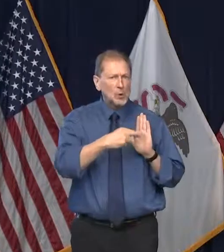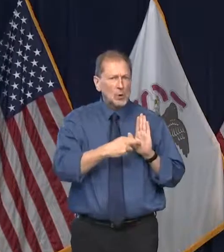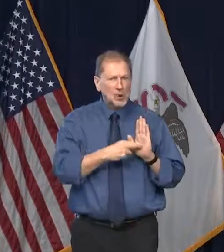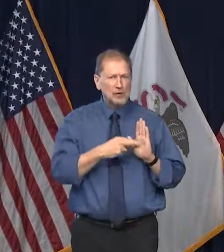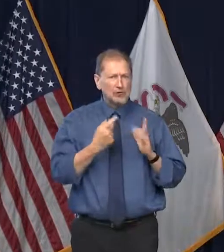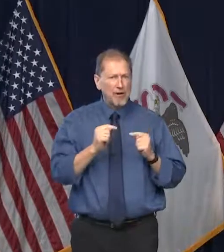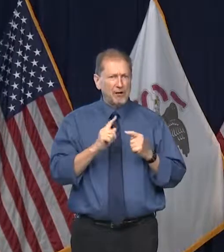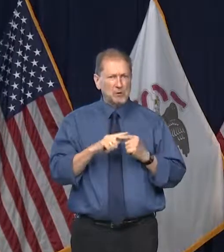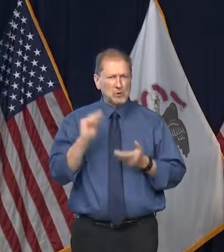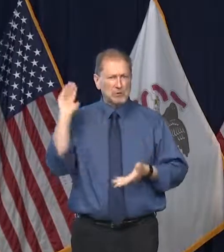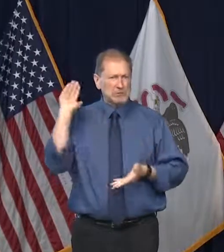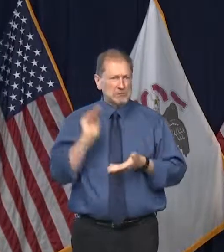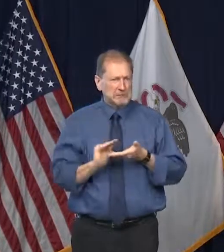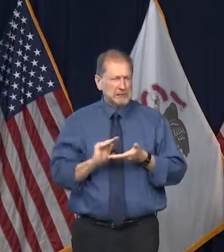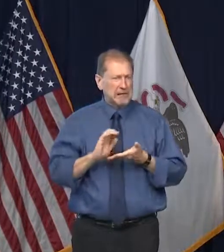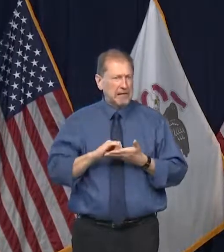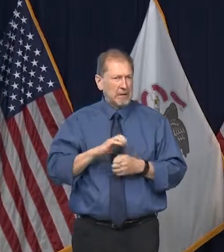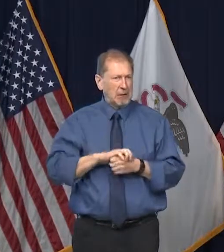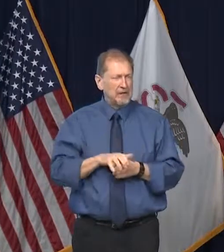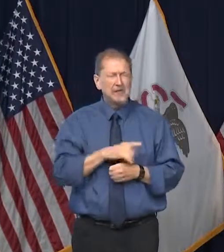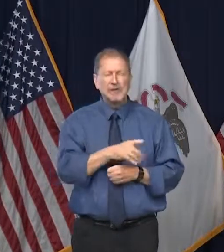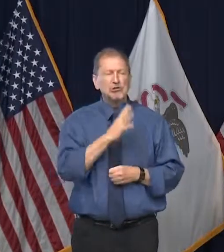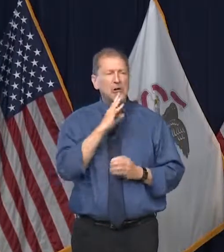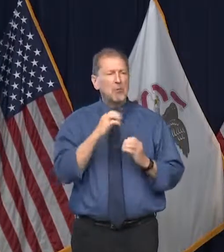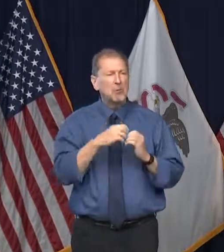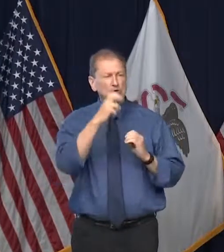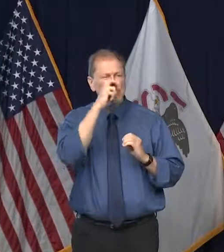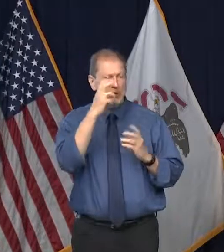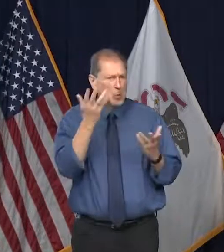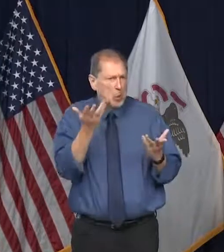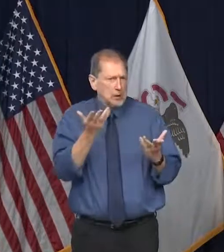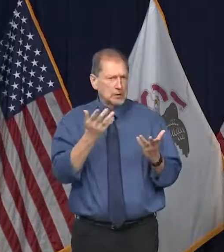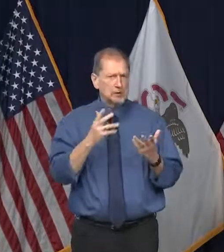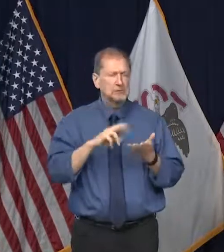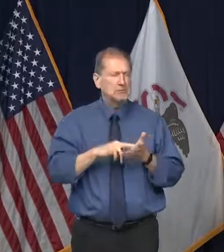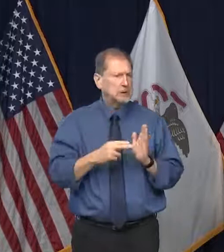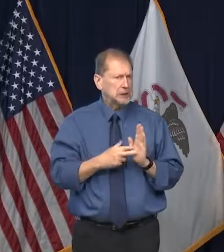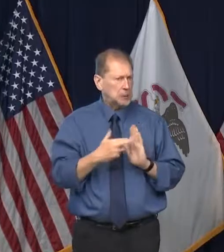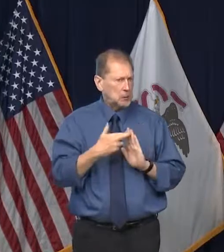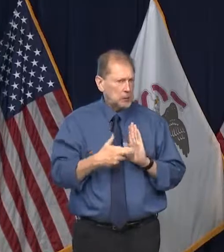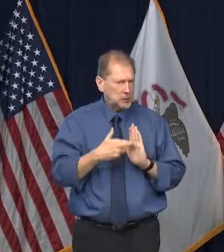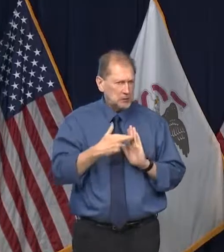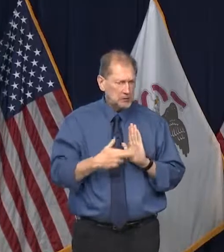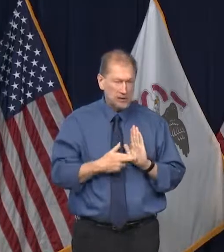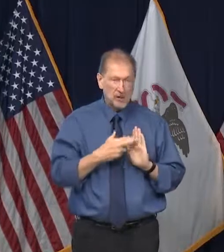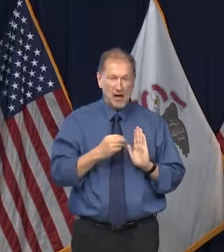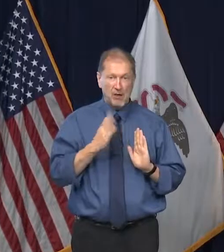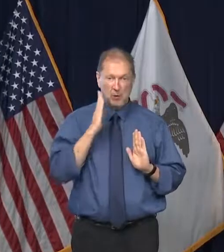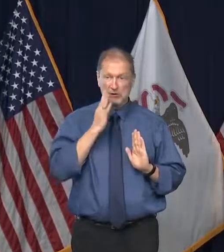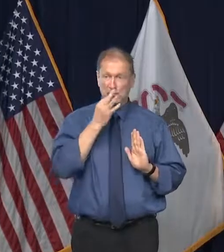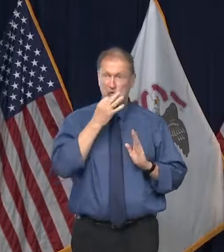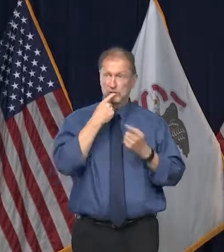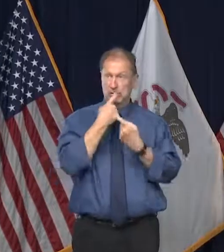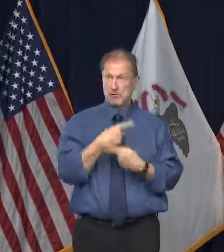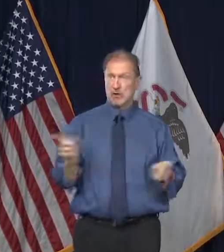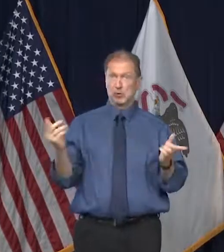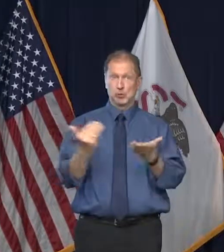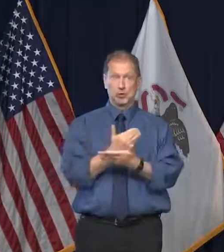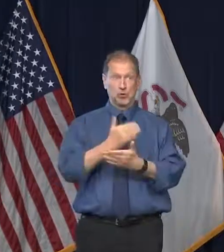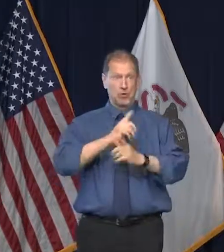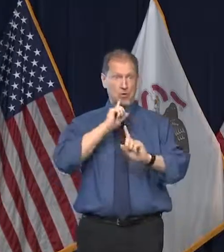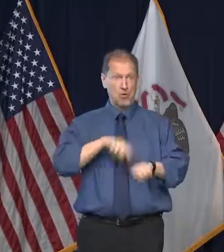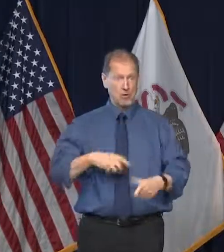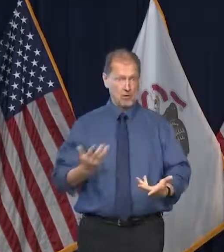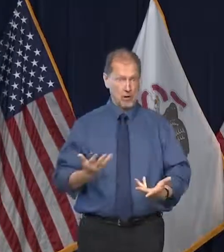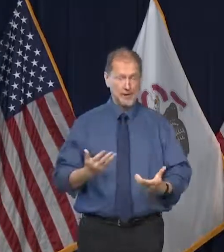stated, what are some of those things that look like immediately, and how far away are we from that? Well, as I